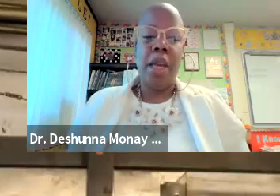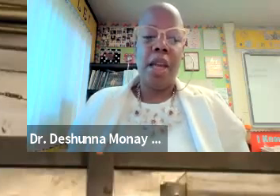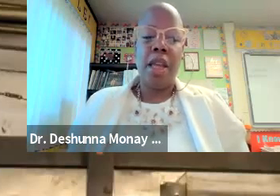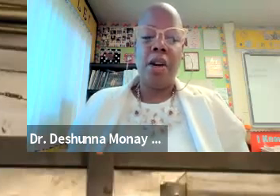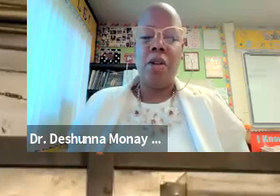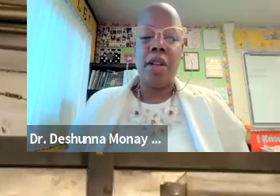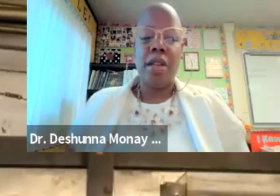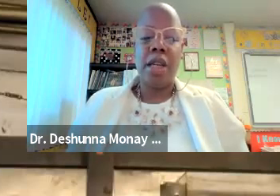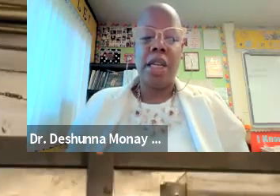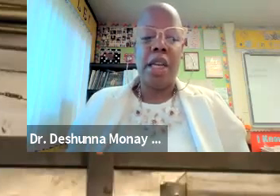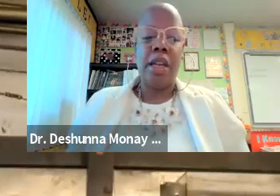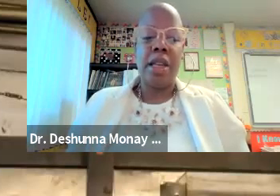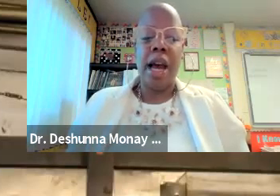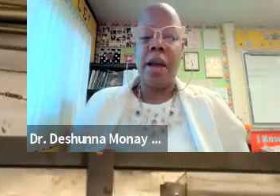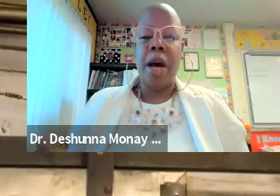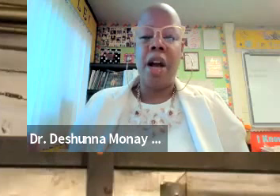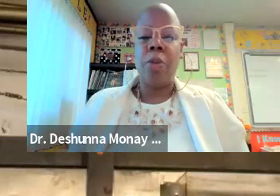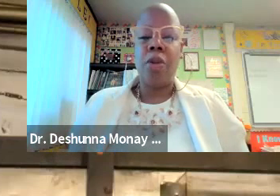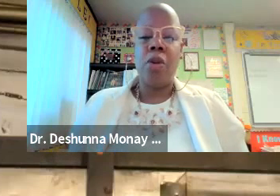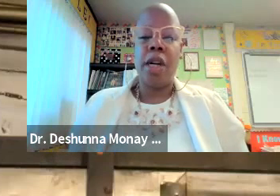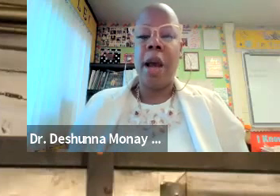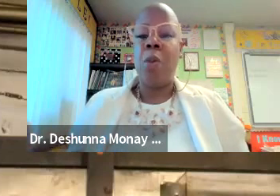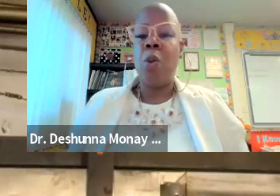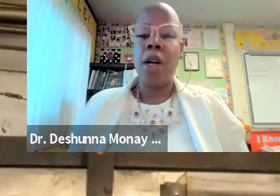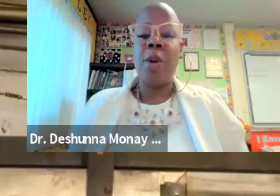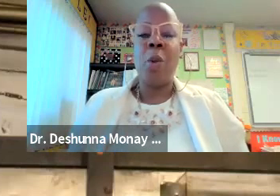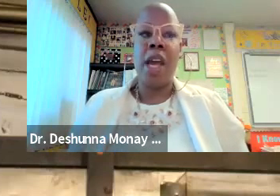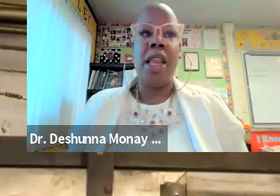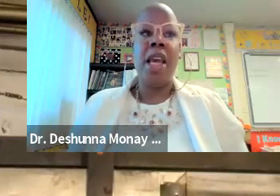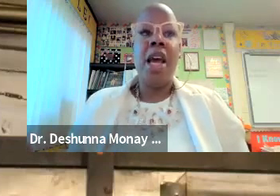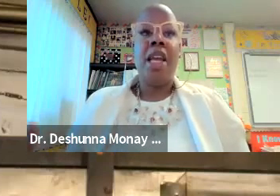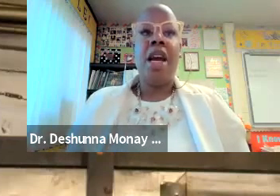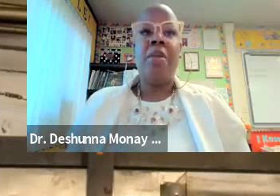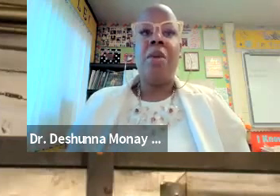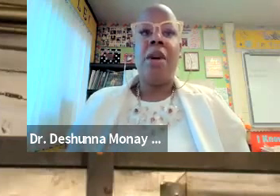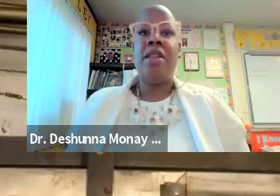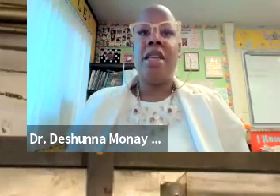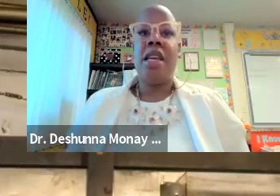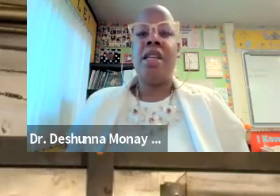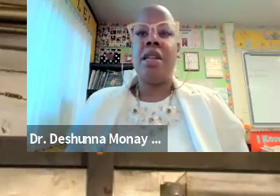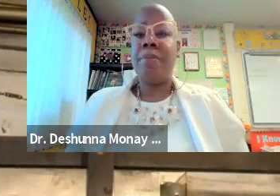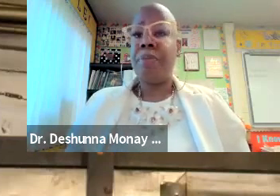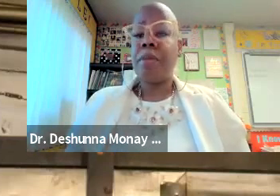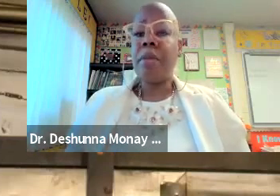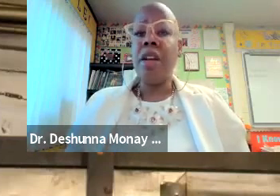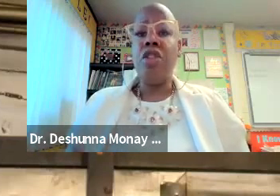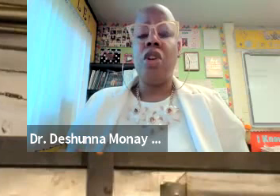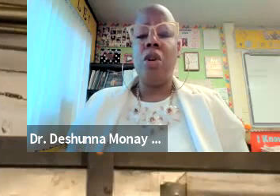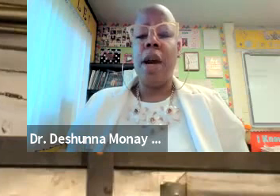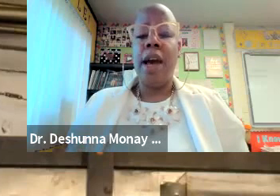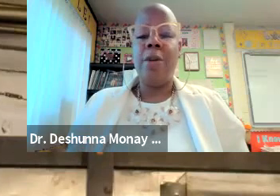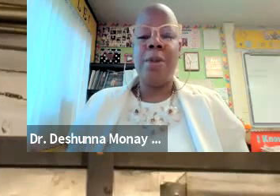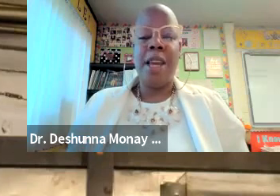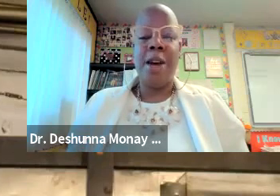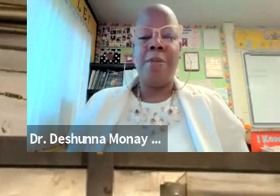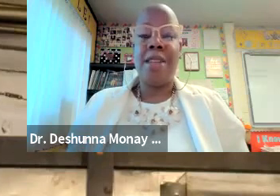to meet their holistic needs. And I am an entrepreneur, and I work with young boys, teens,